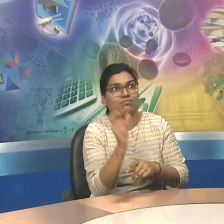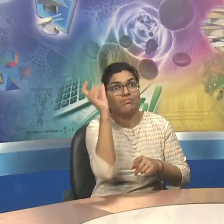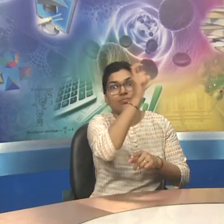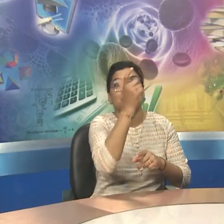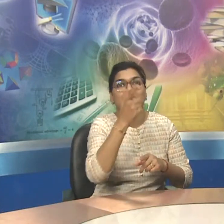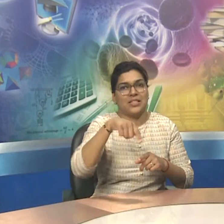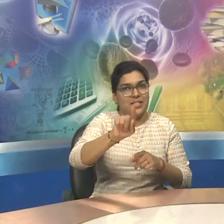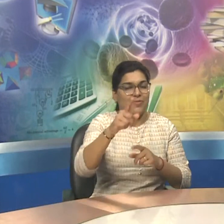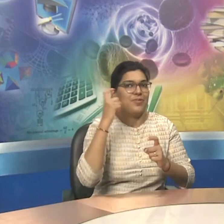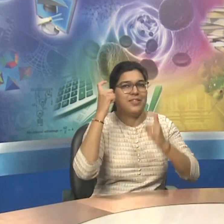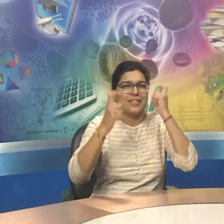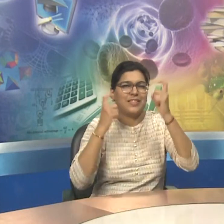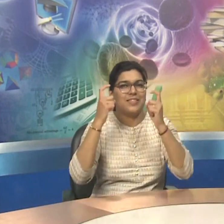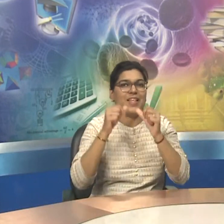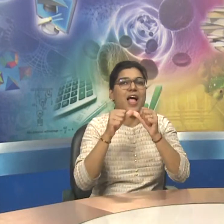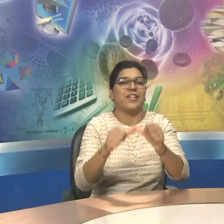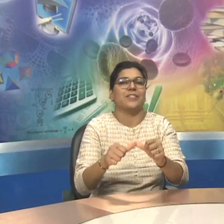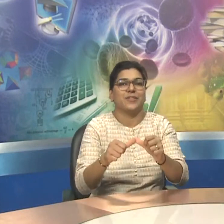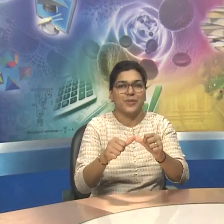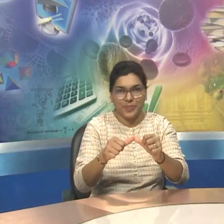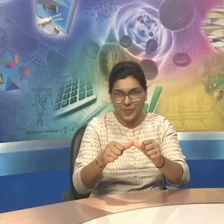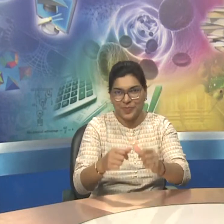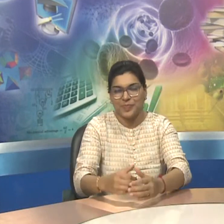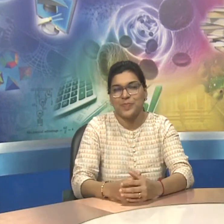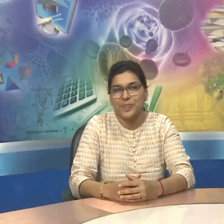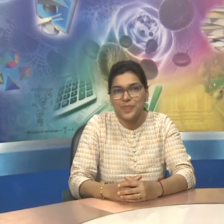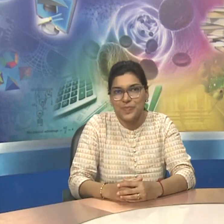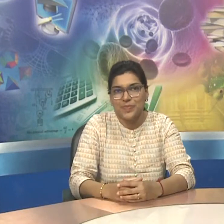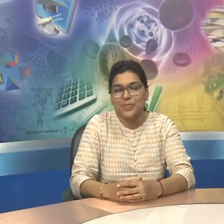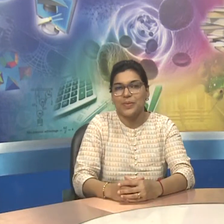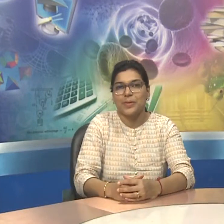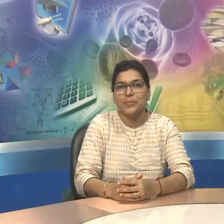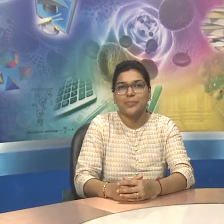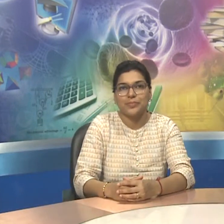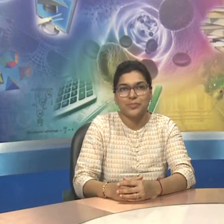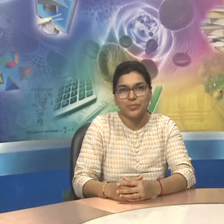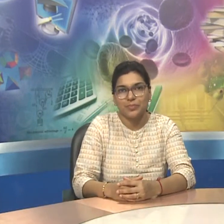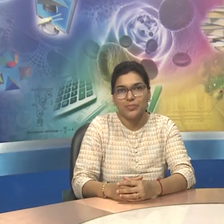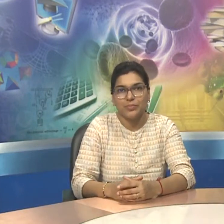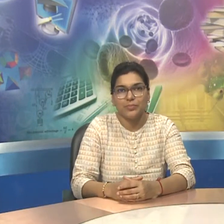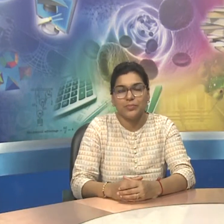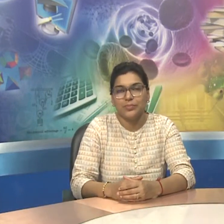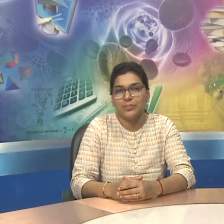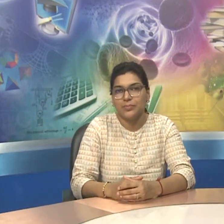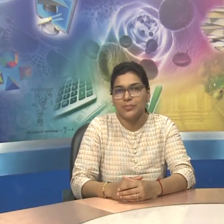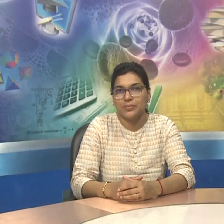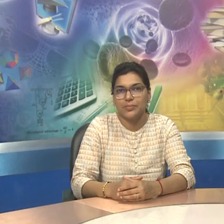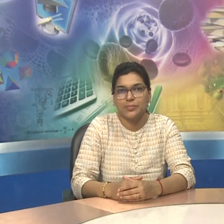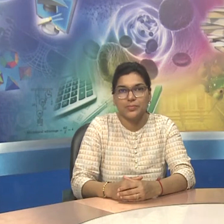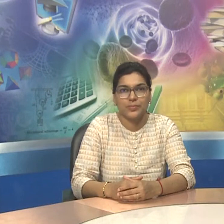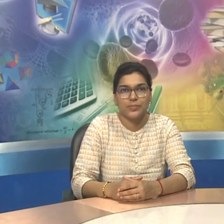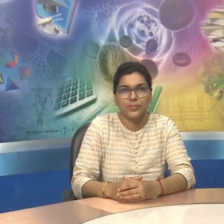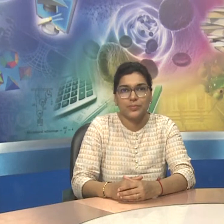shaping and sharing power. Who said this? Please fill in the blank.